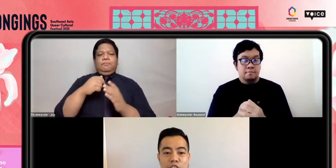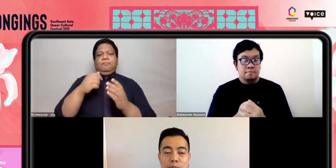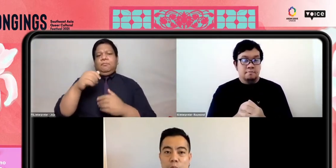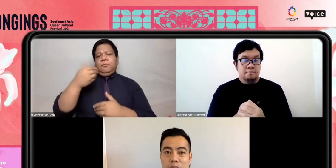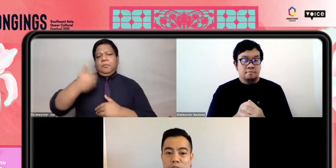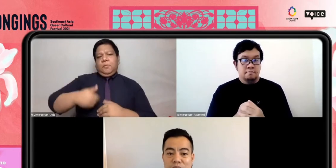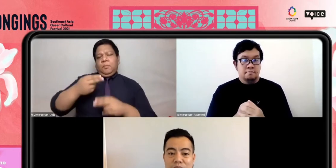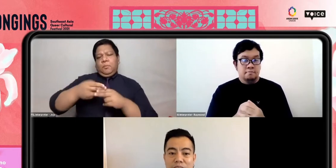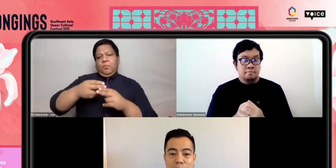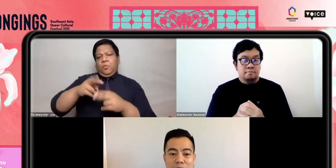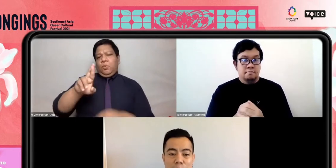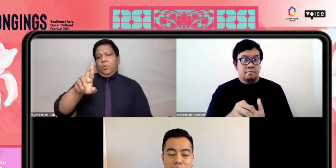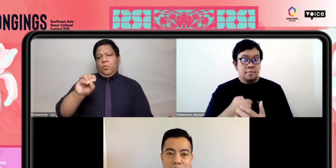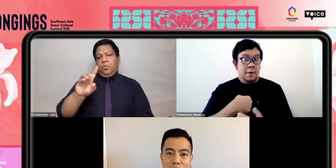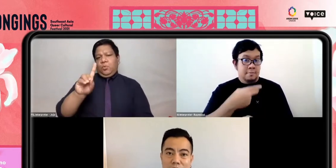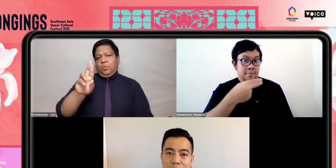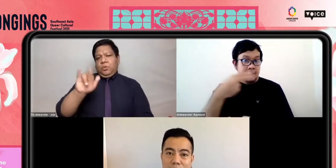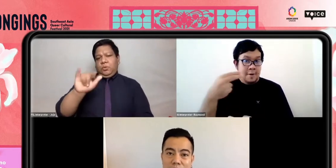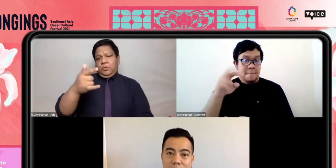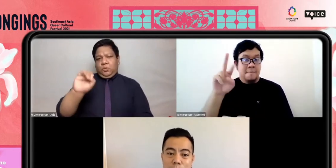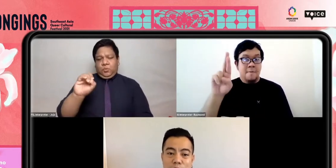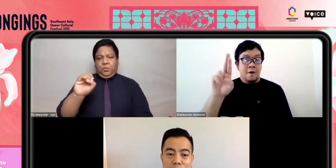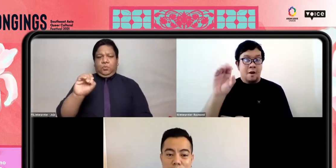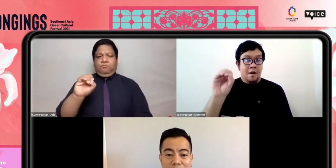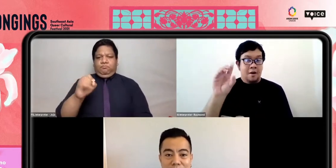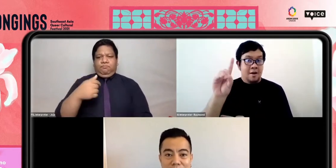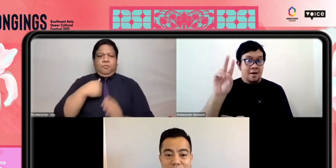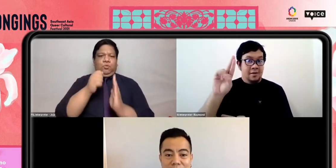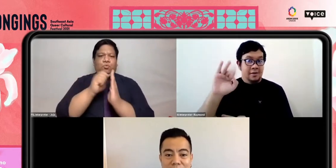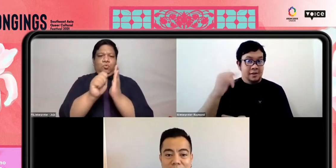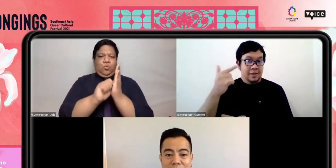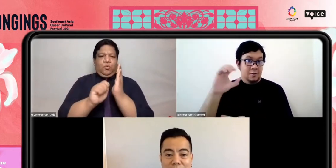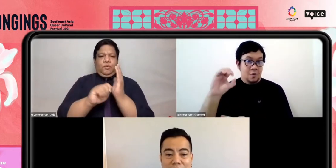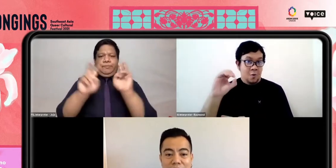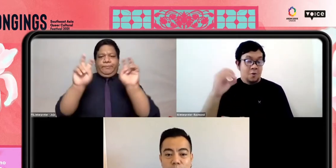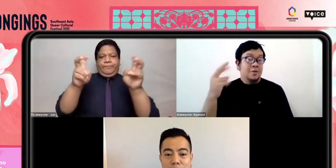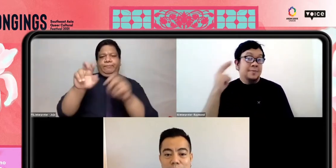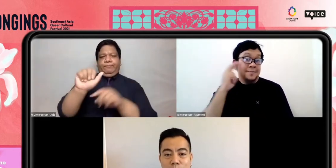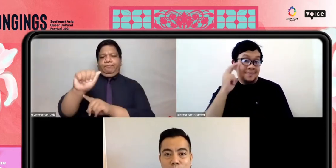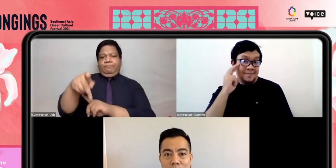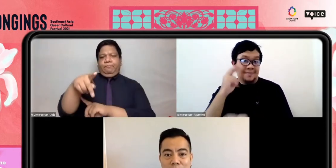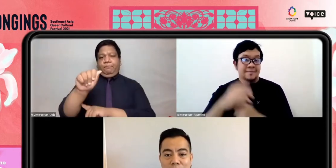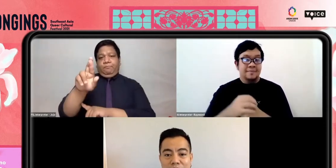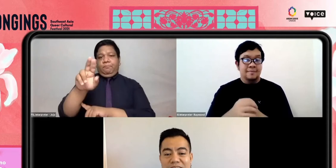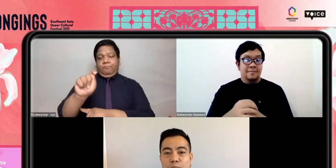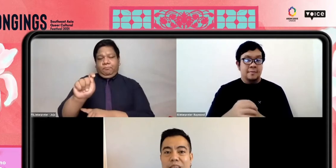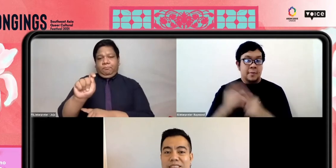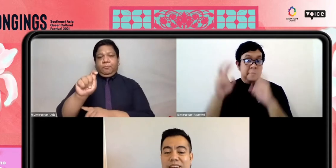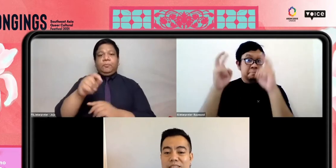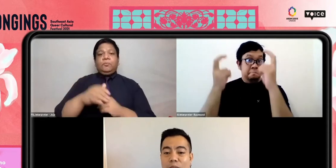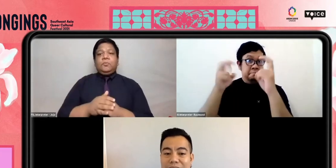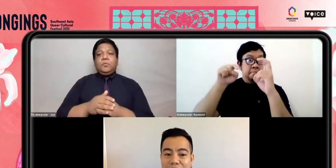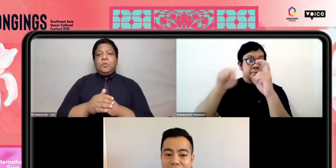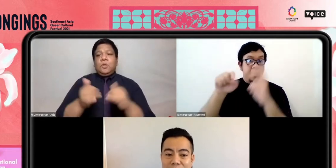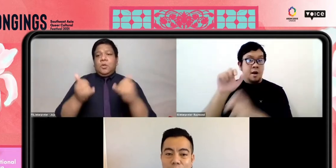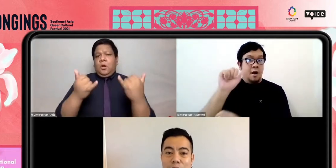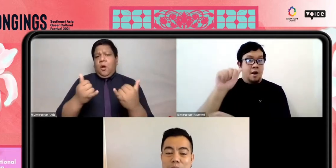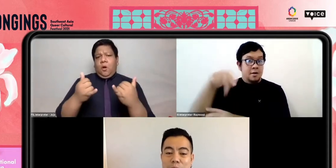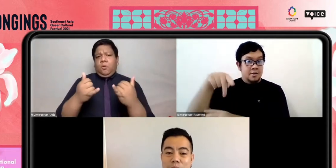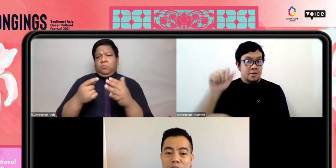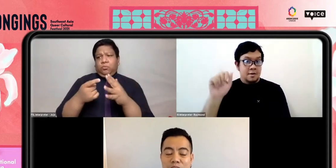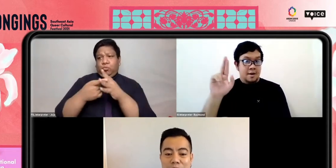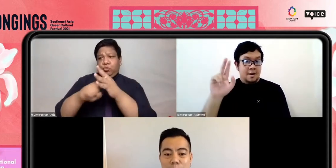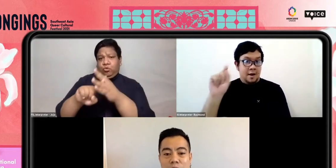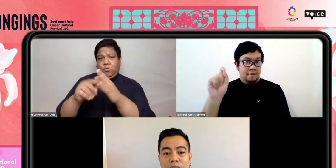Southeast Asian poetry in the pandemic. Before we begin, I'd like to take a moment and express our solidarity with